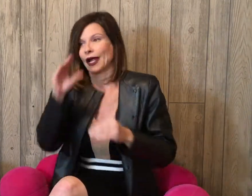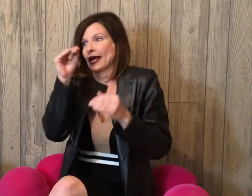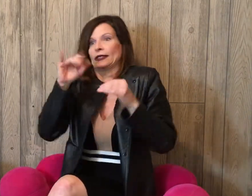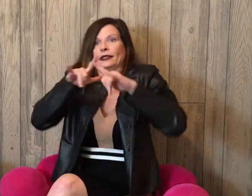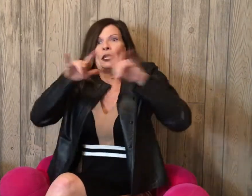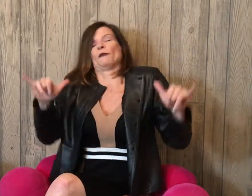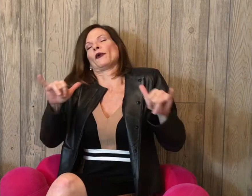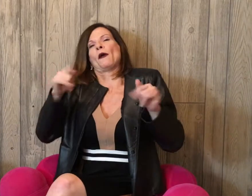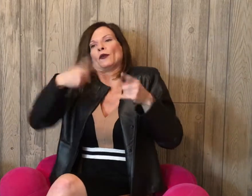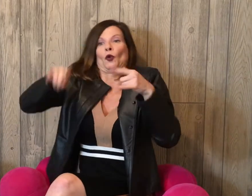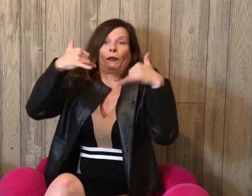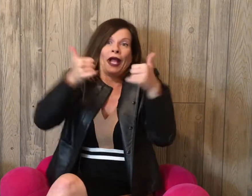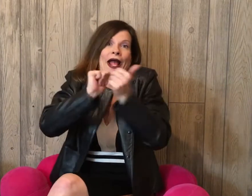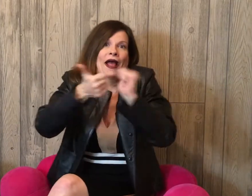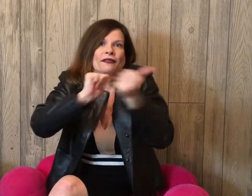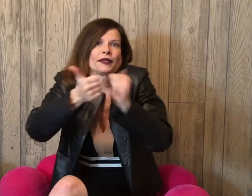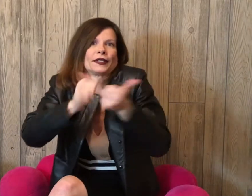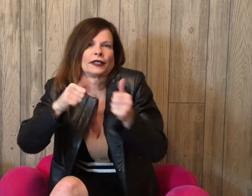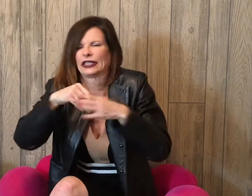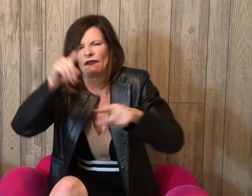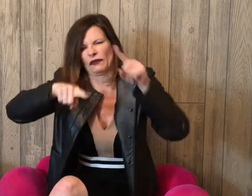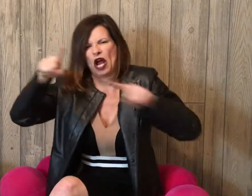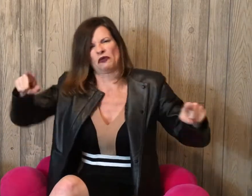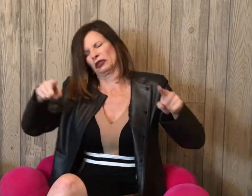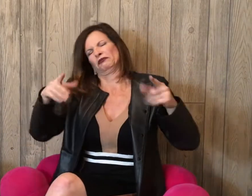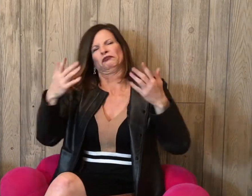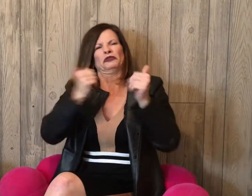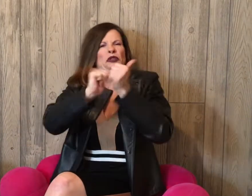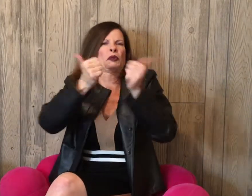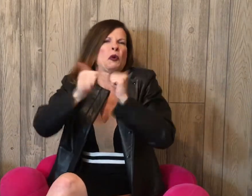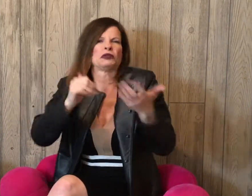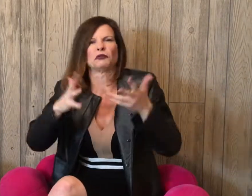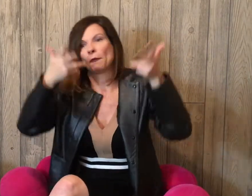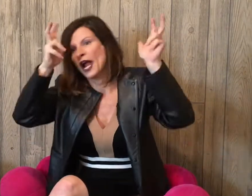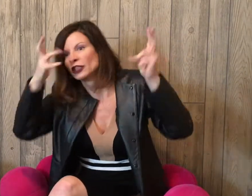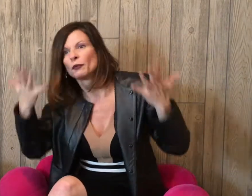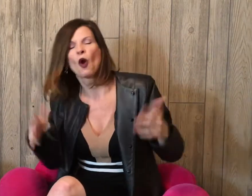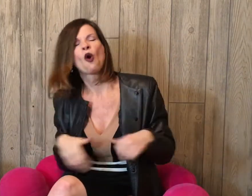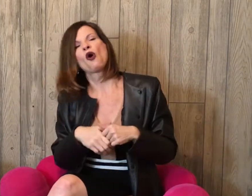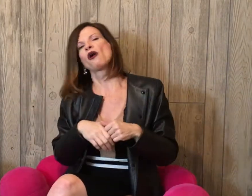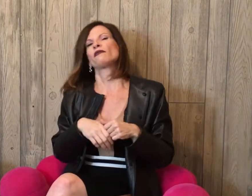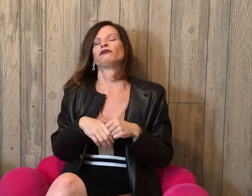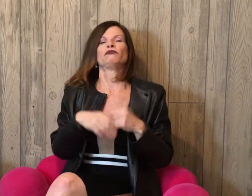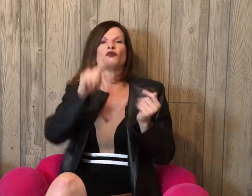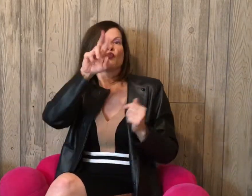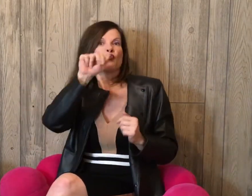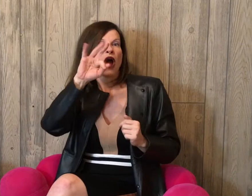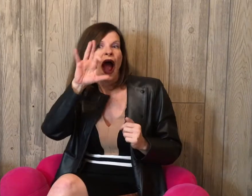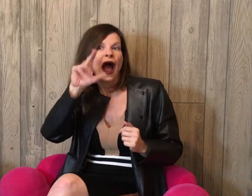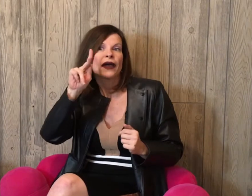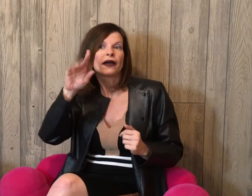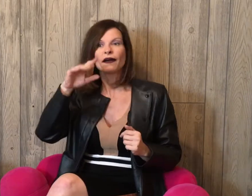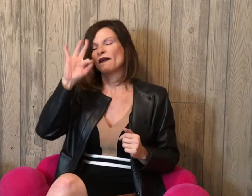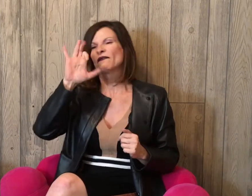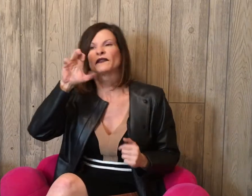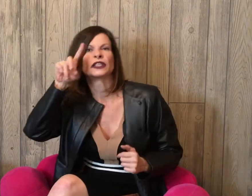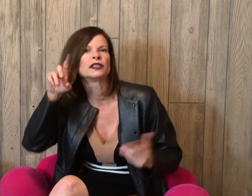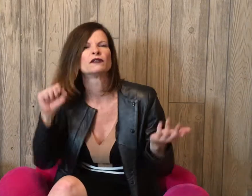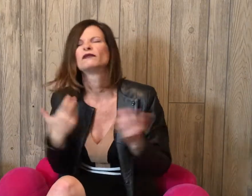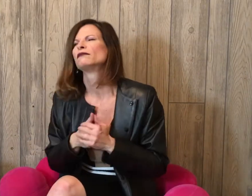It's important to make sure your mind and body are in sync, especially for athletes playing sports ranging from